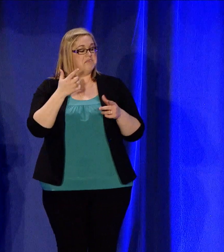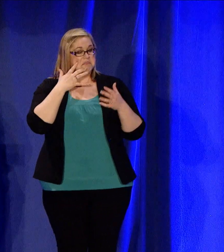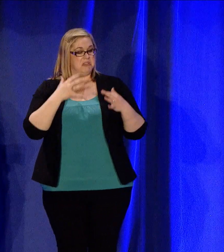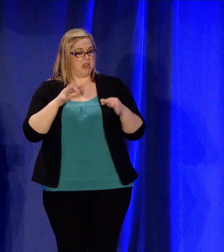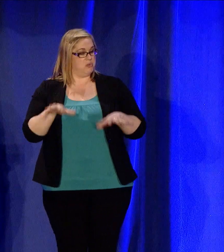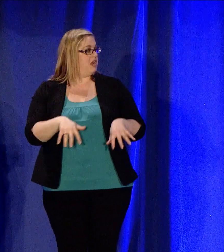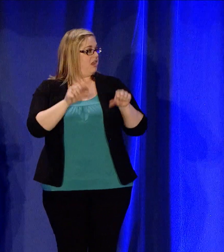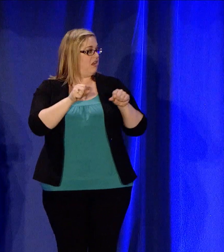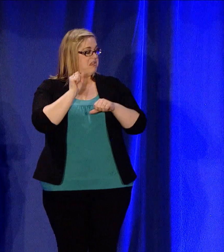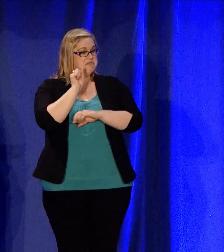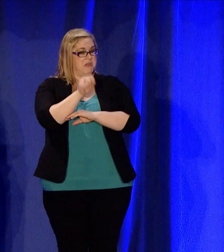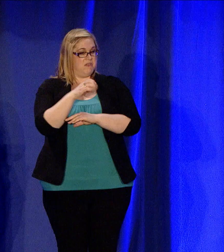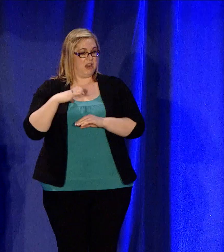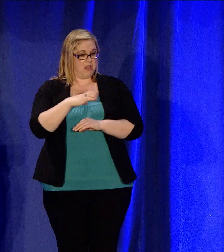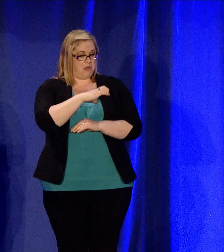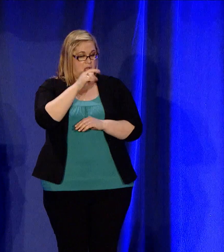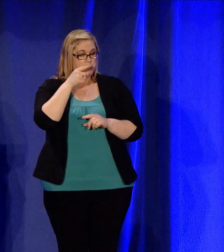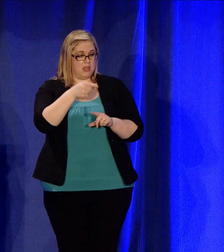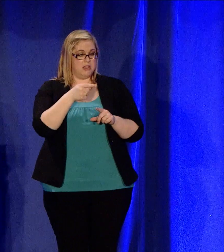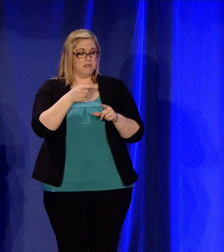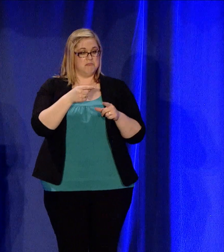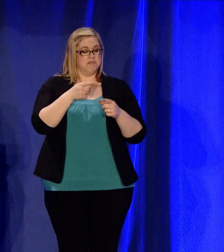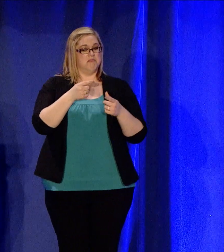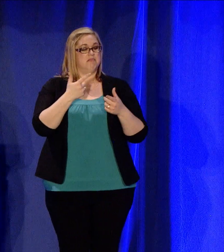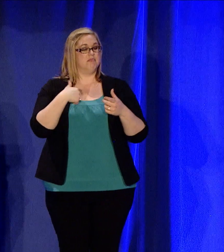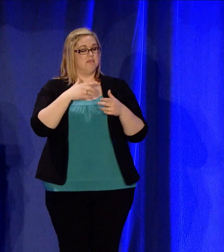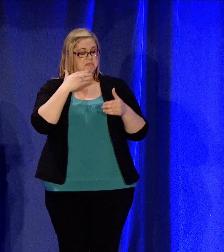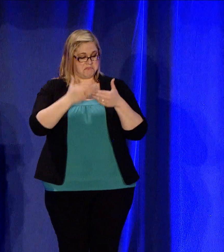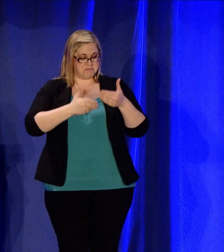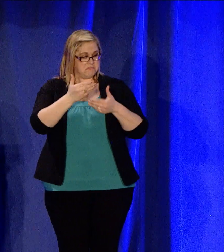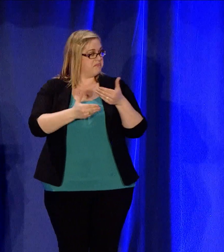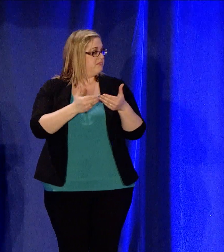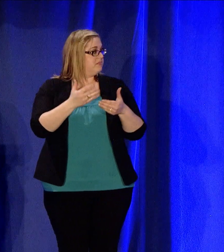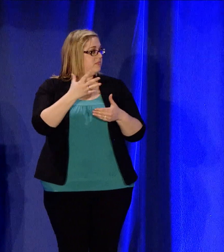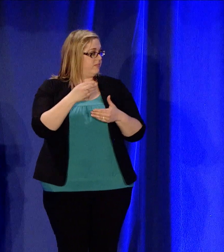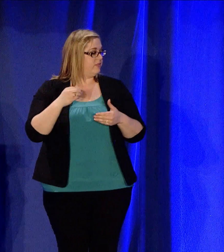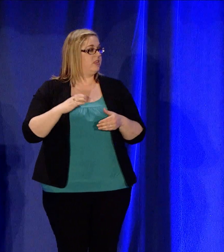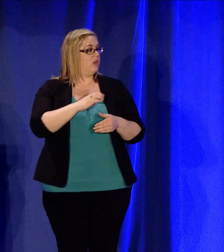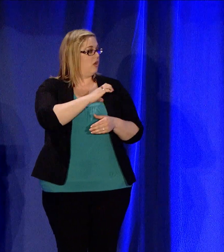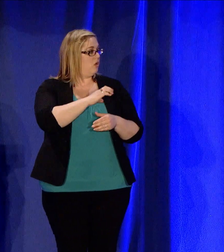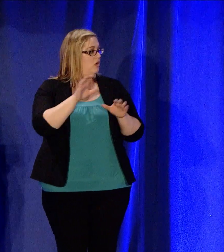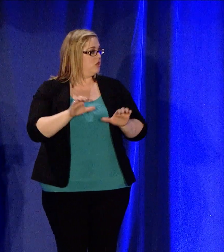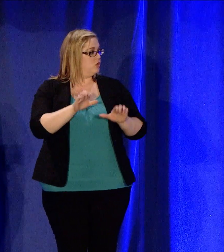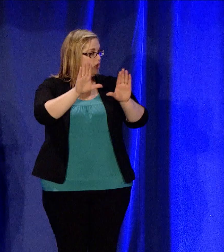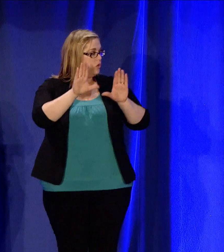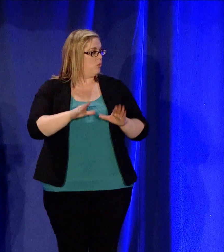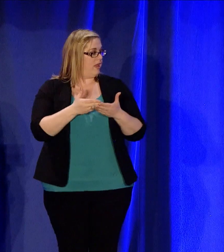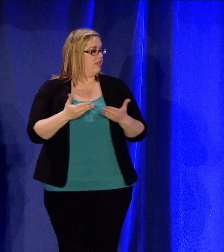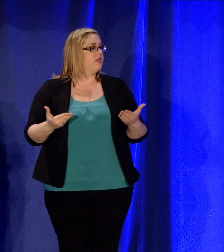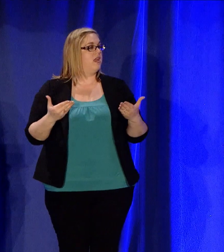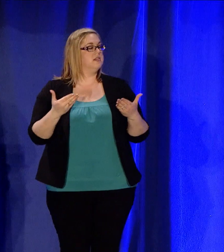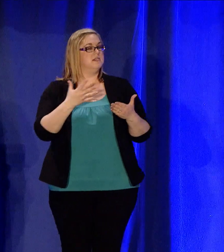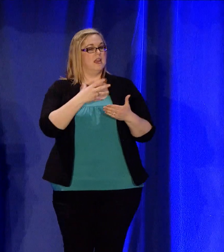defeated Congressman Rogan, went on to do great things in the Congress, and now he's our leading